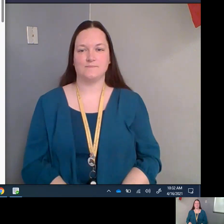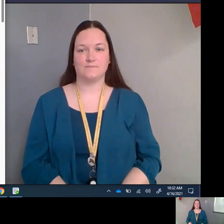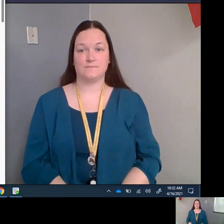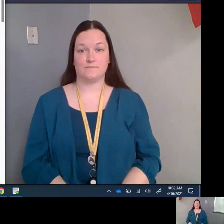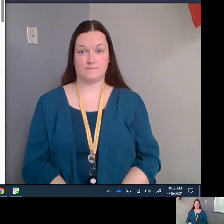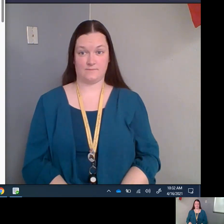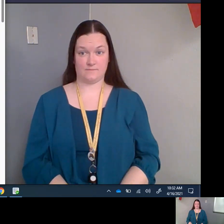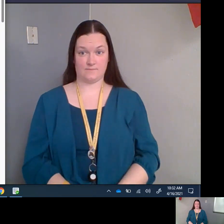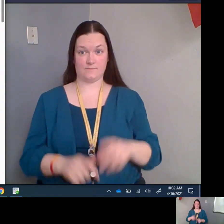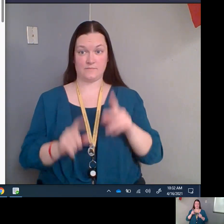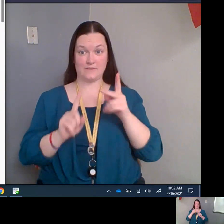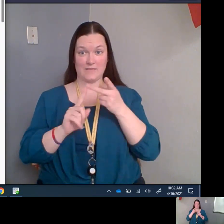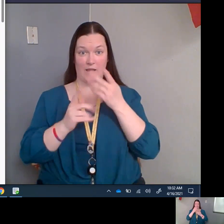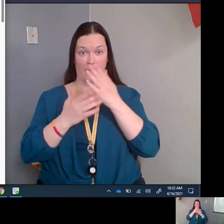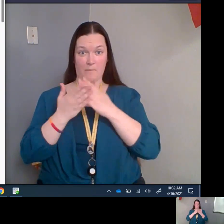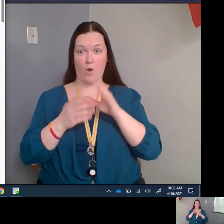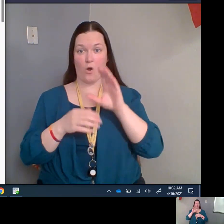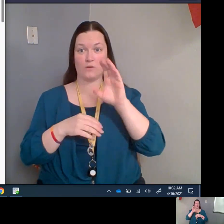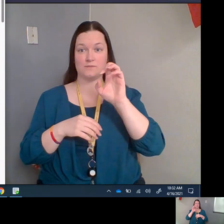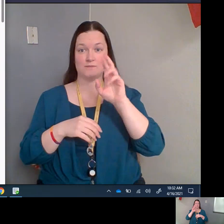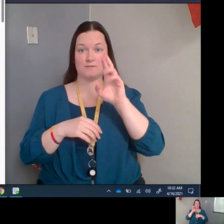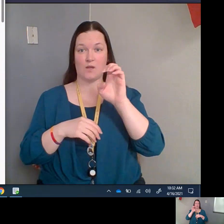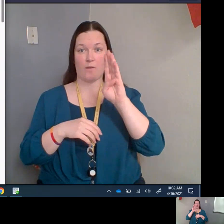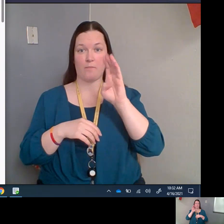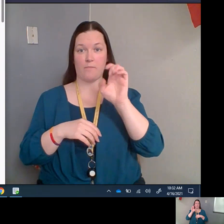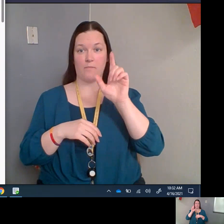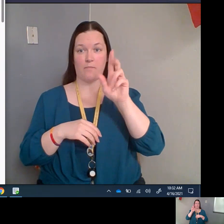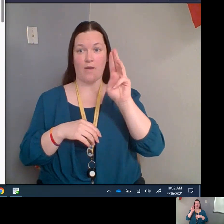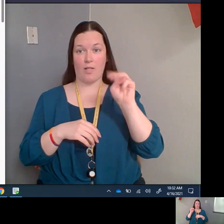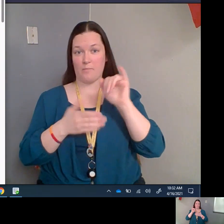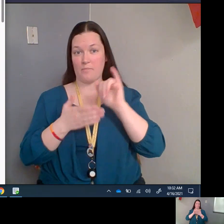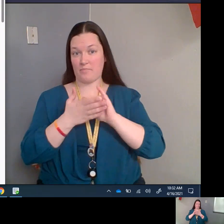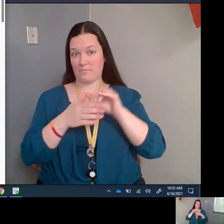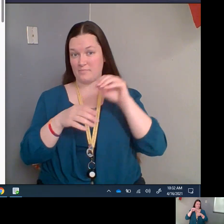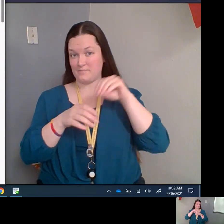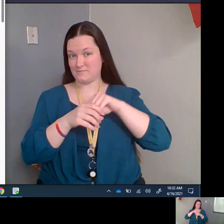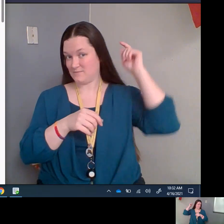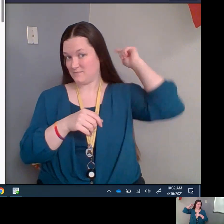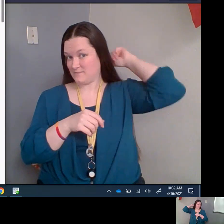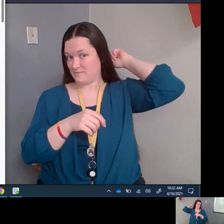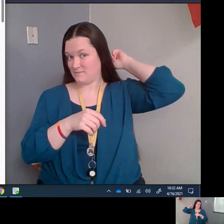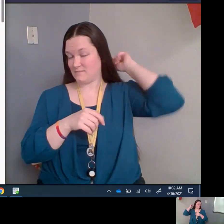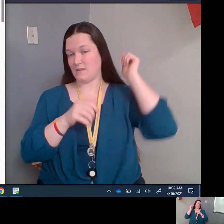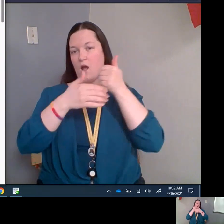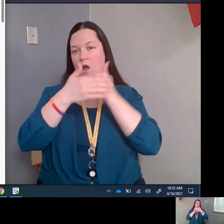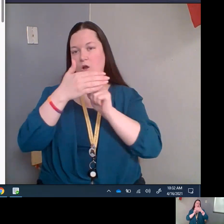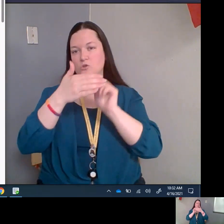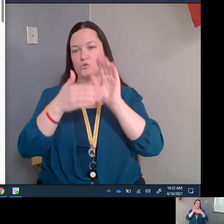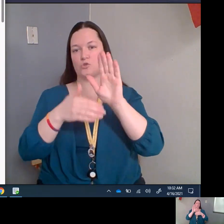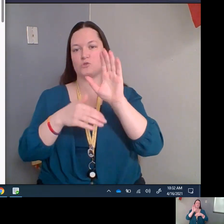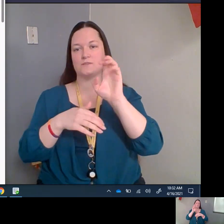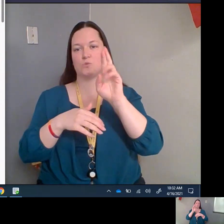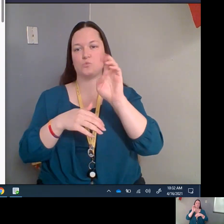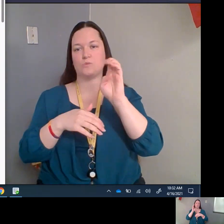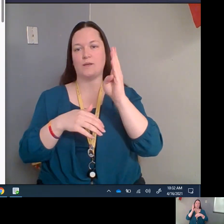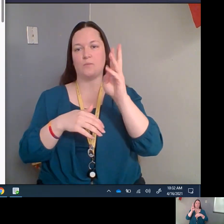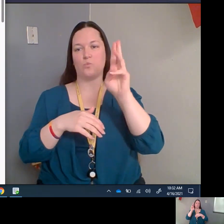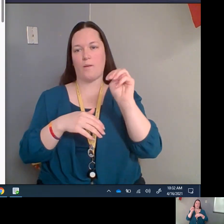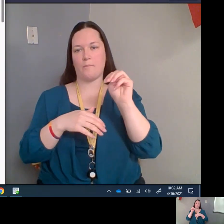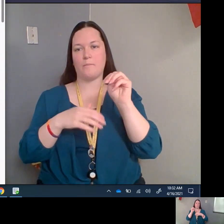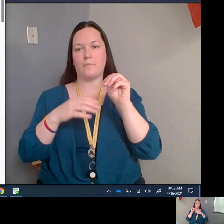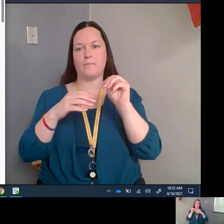The second section of the brain is the cerebellum. This is the section located in the back of the head, below the cerebrum, and above